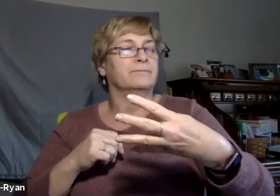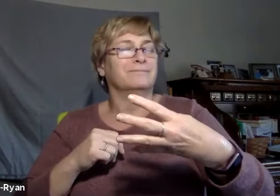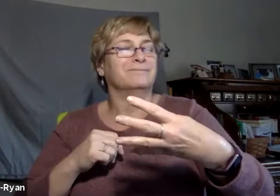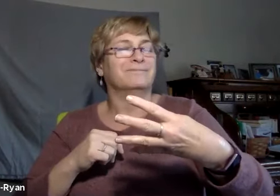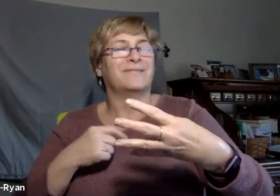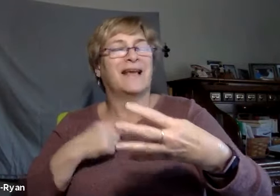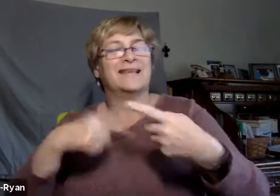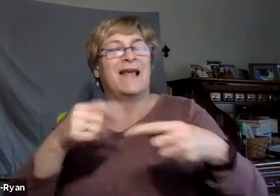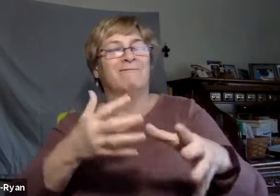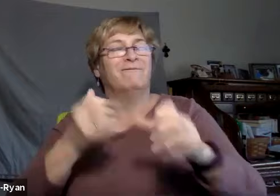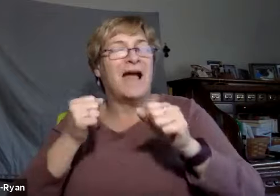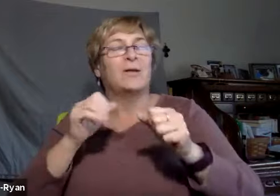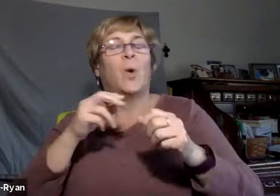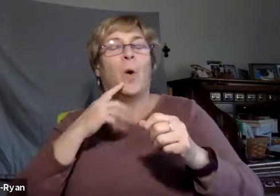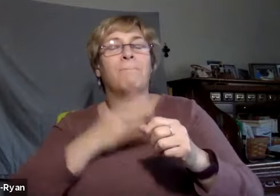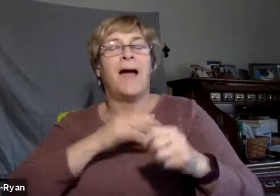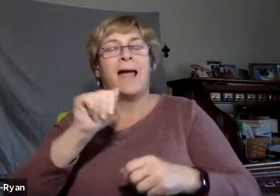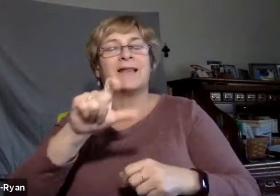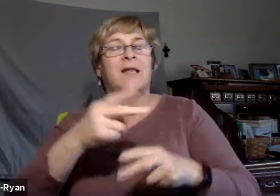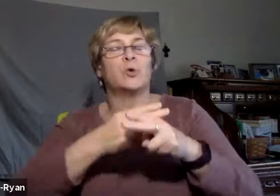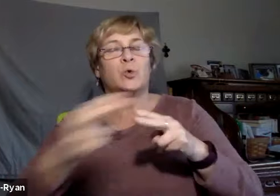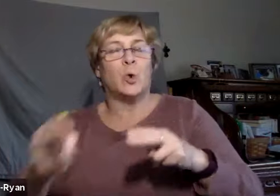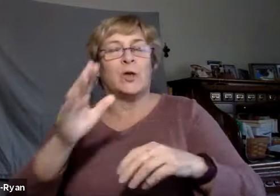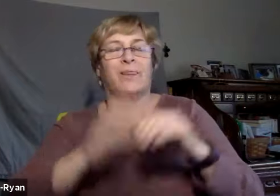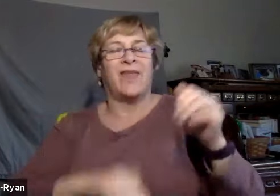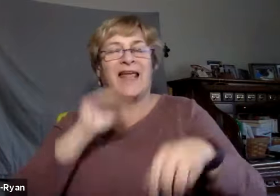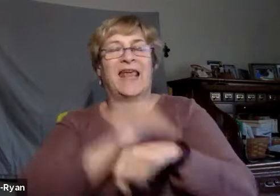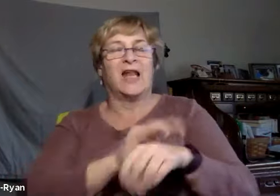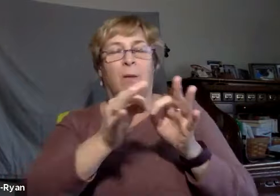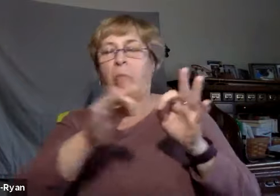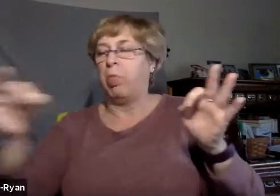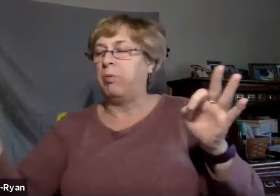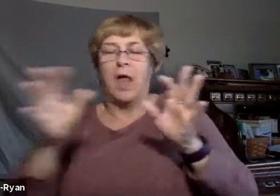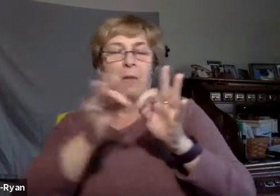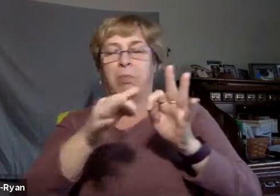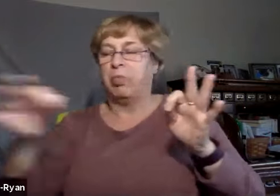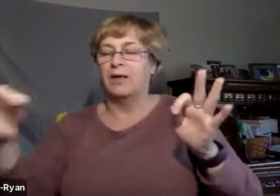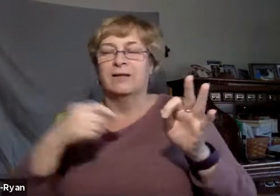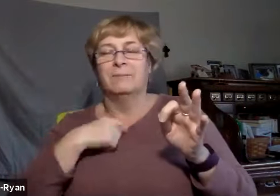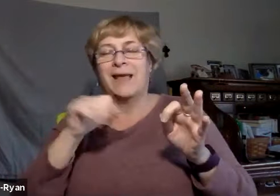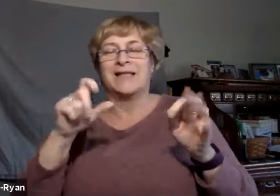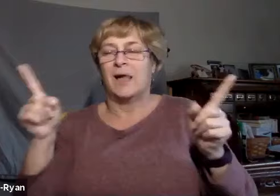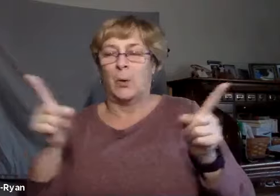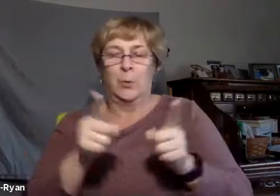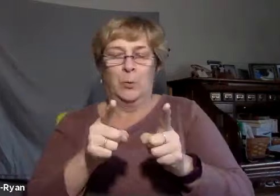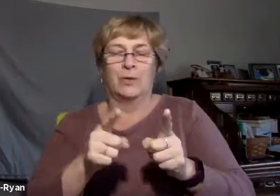world. I sign fast. You'll learn that. My ASL is much shorter than English. So Mary talks a lot more than I